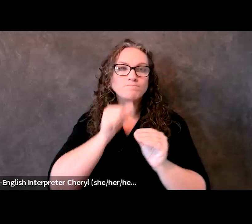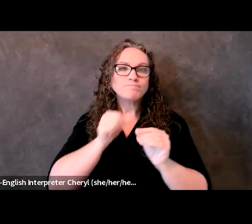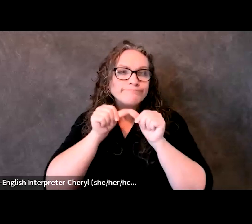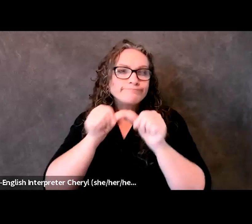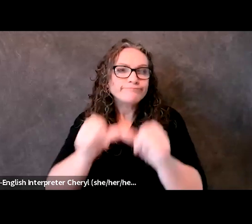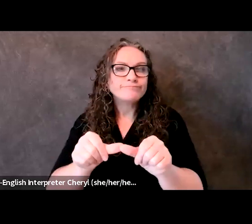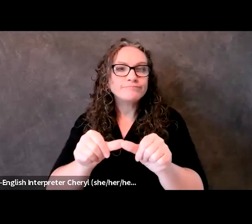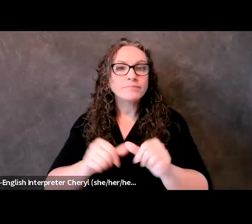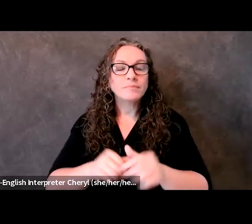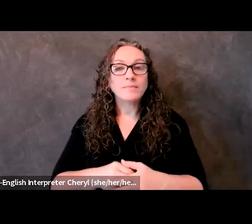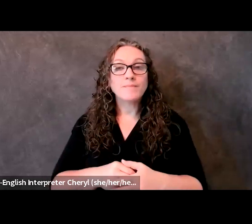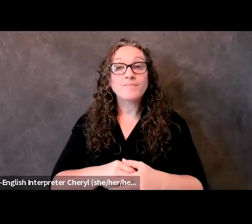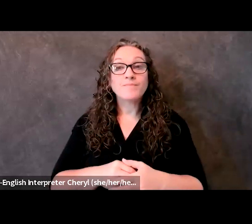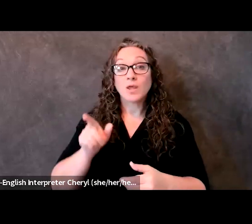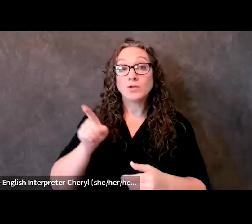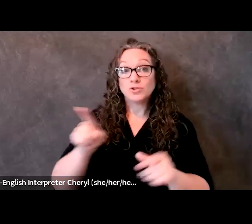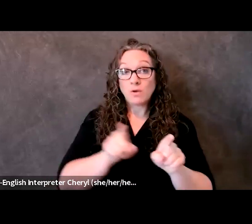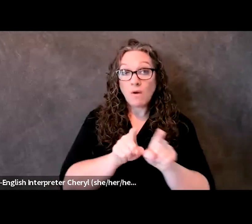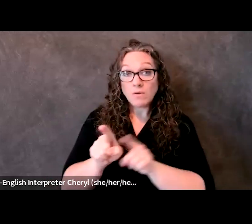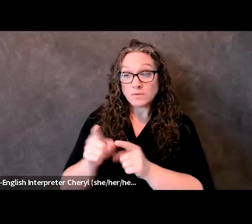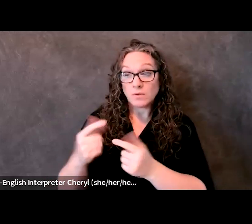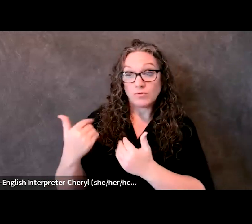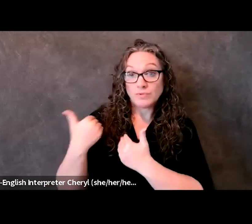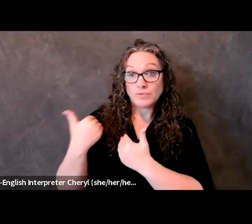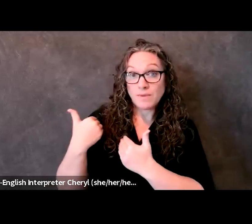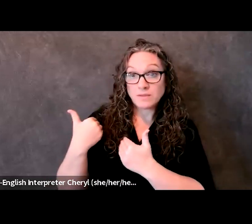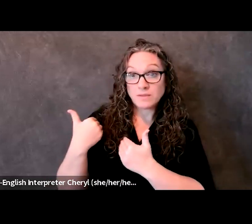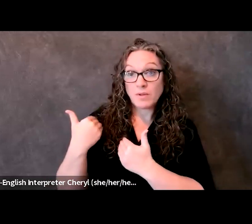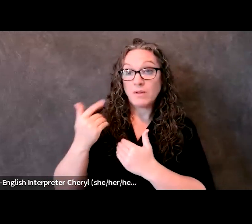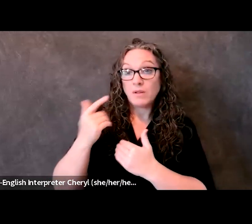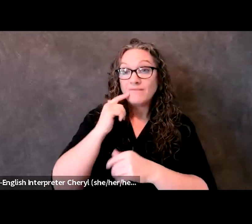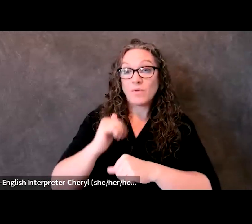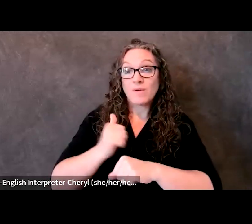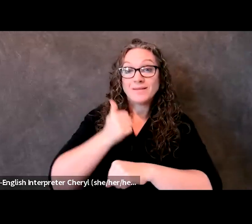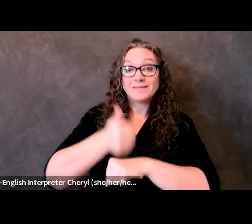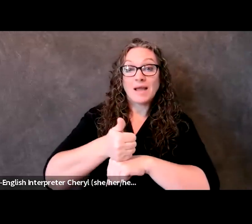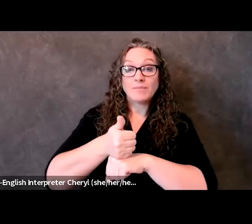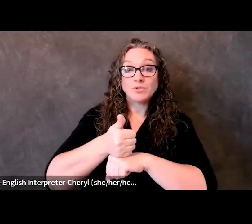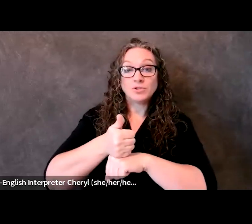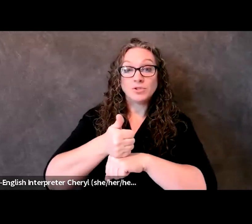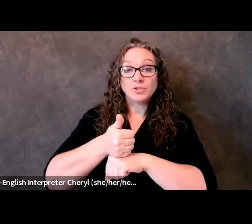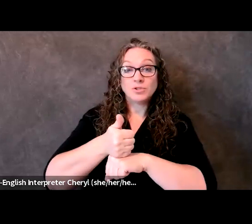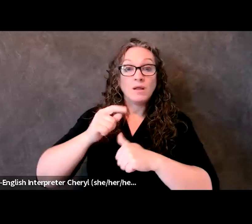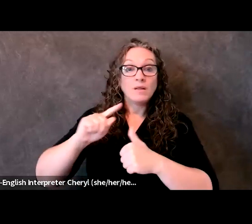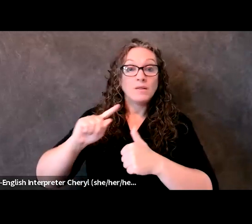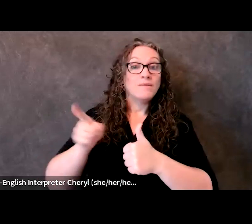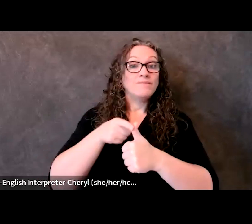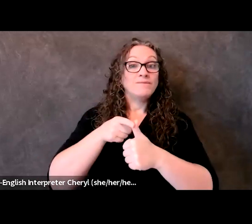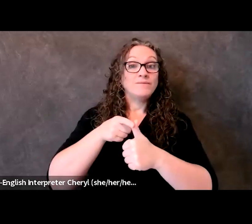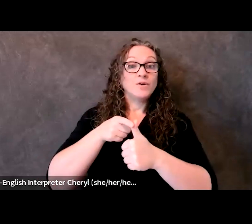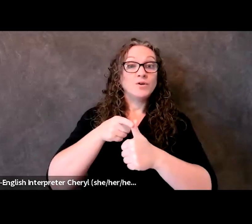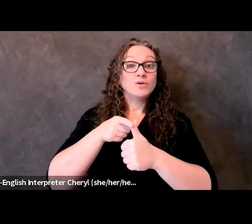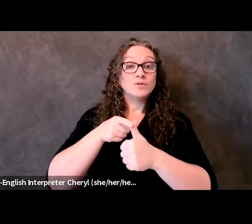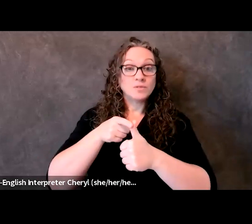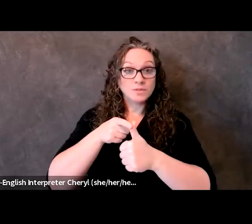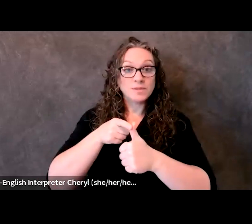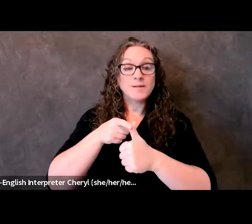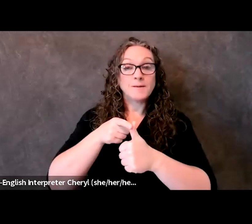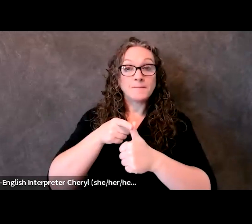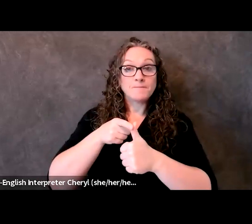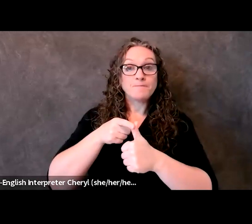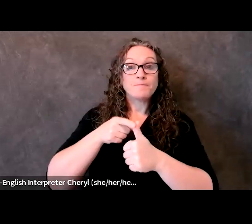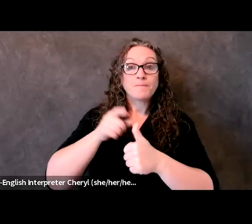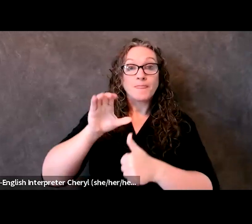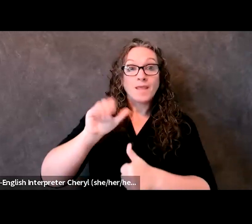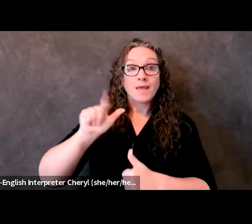she's also responsible for the establishment of the first ever Cal OES Office